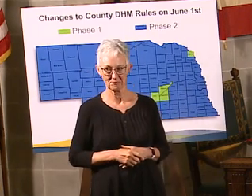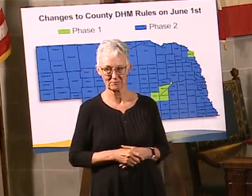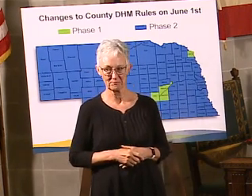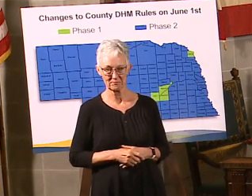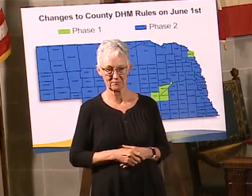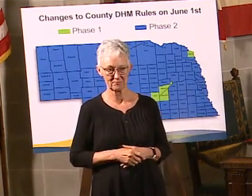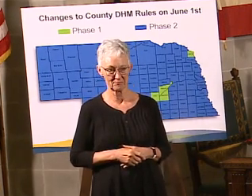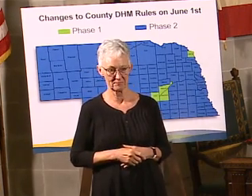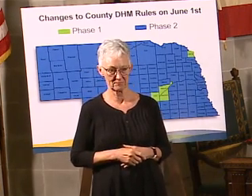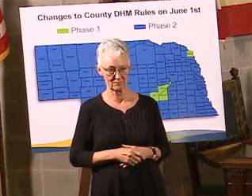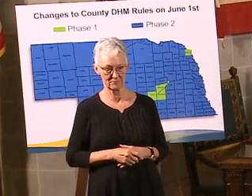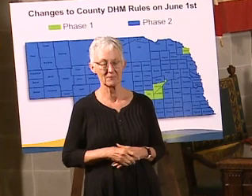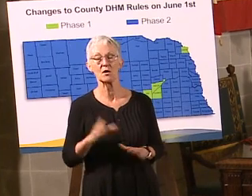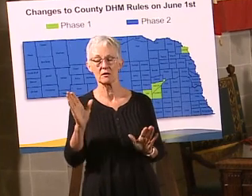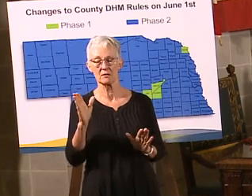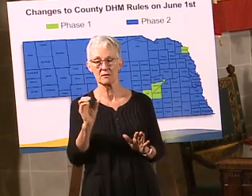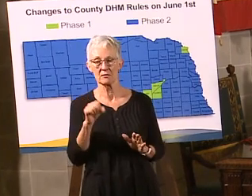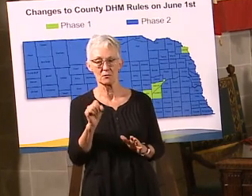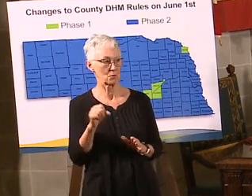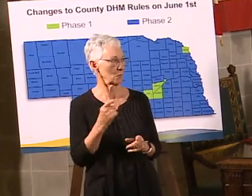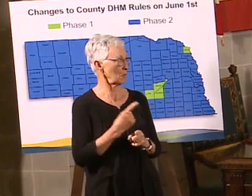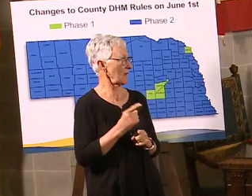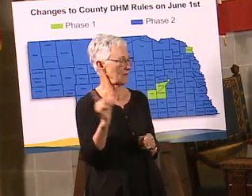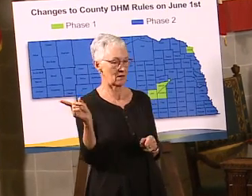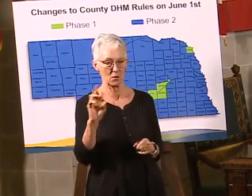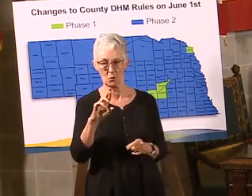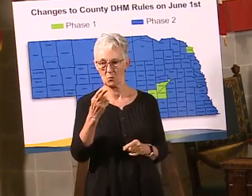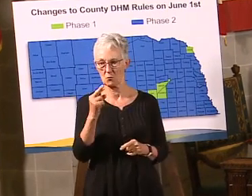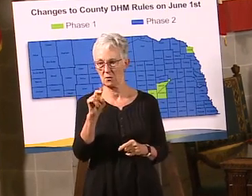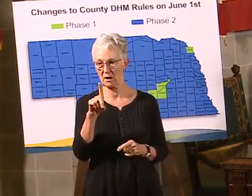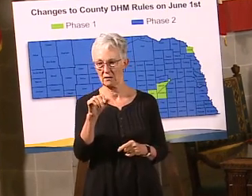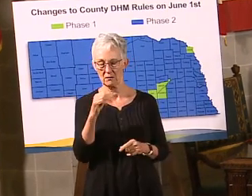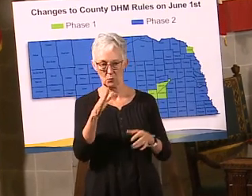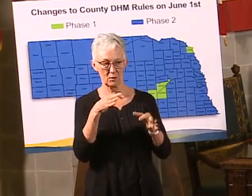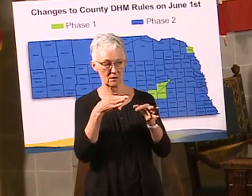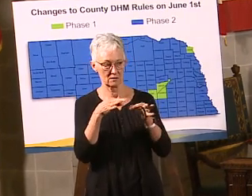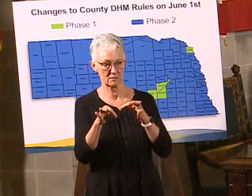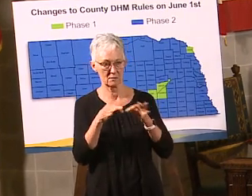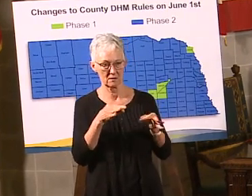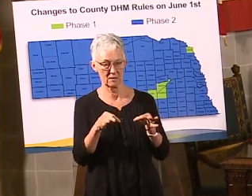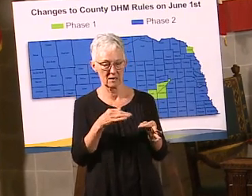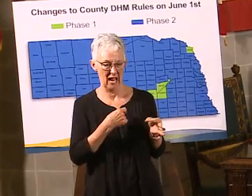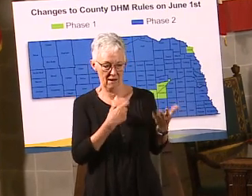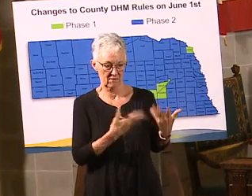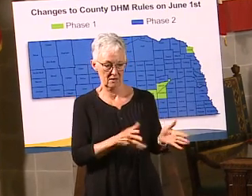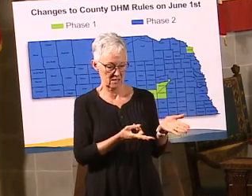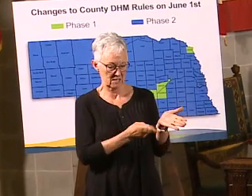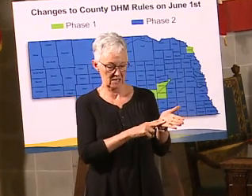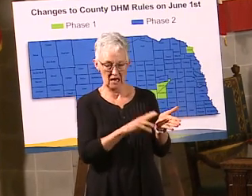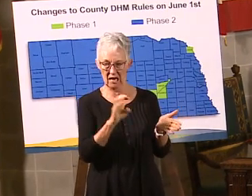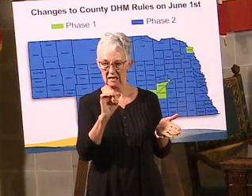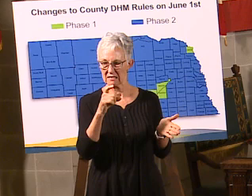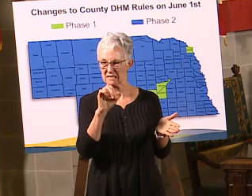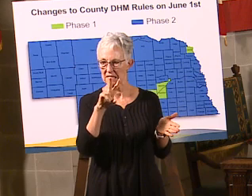Again, I know. Well, Rhonda's going to talk about, I had signed an executive order